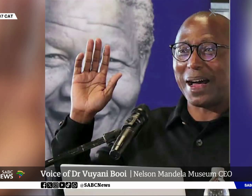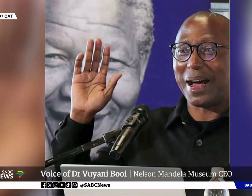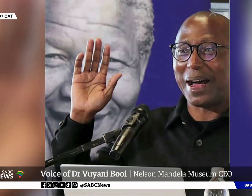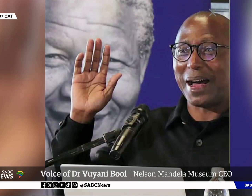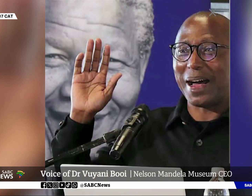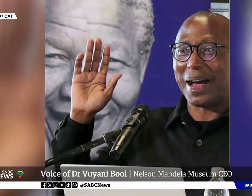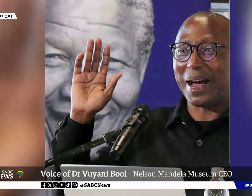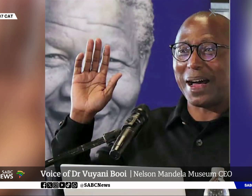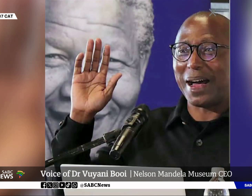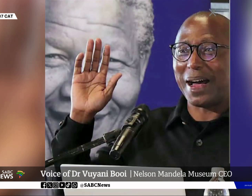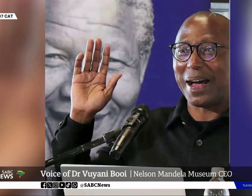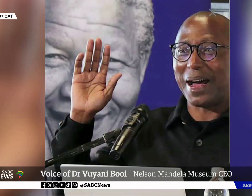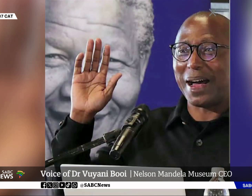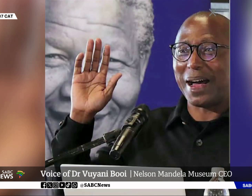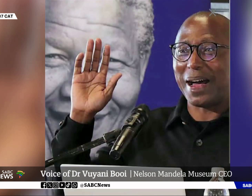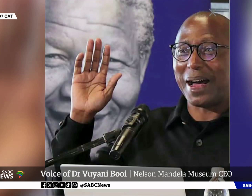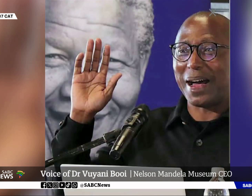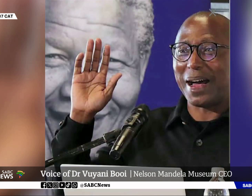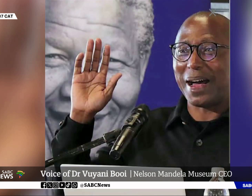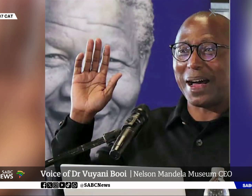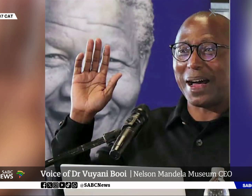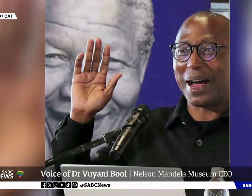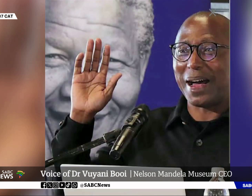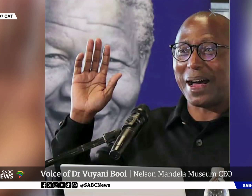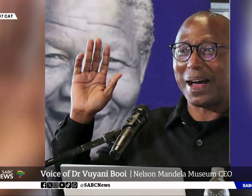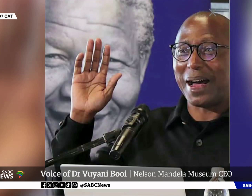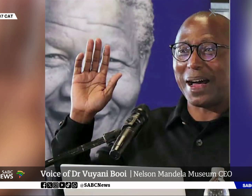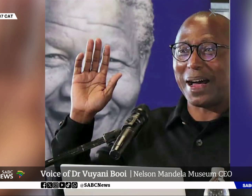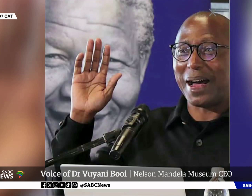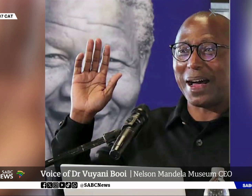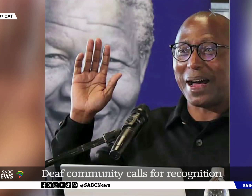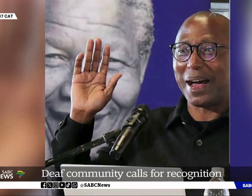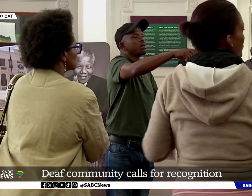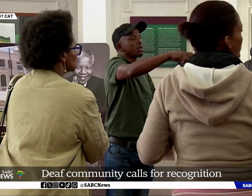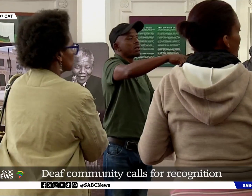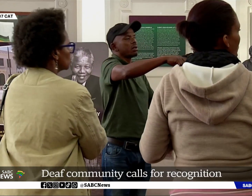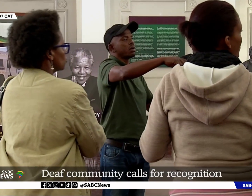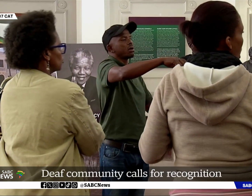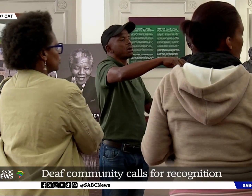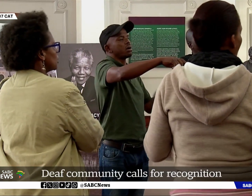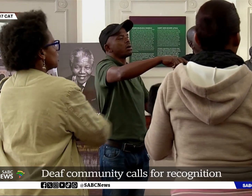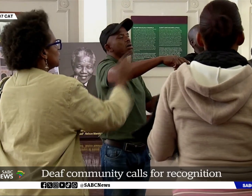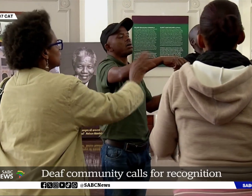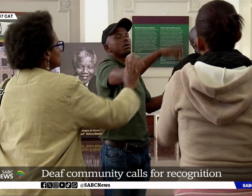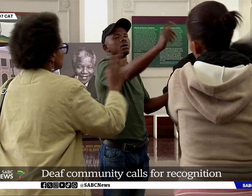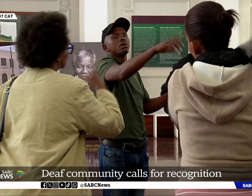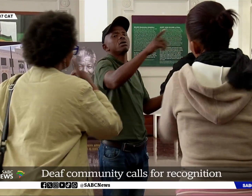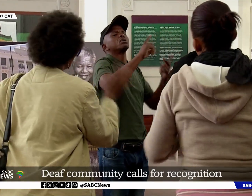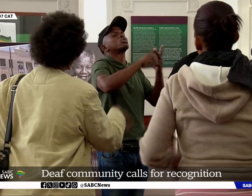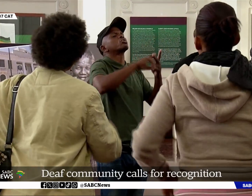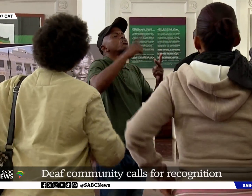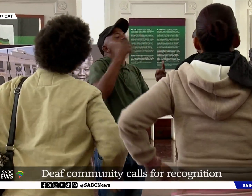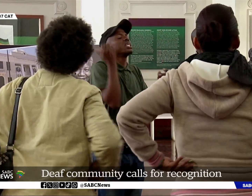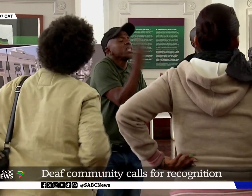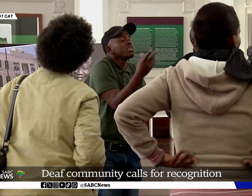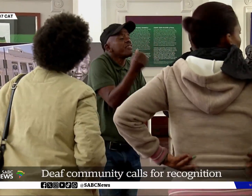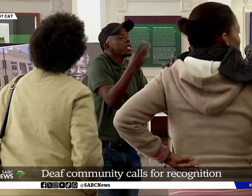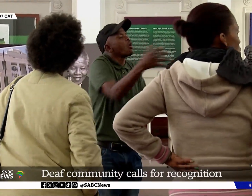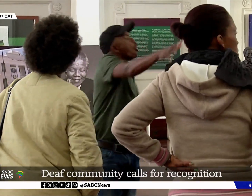we need to work together and ensure that we protect their rights. This is not the first time a call has been made by the